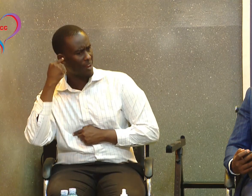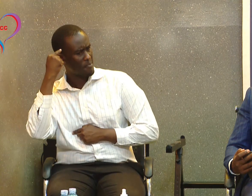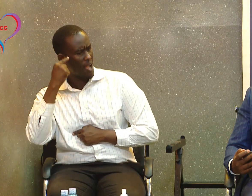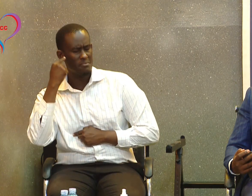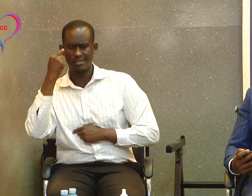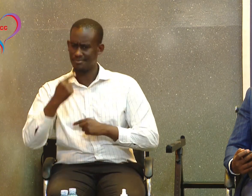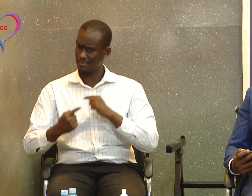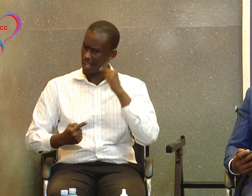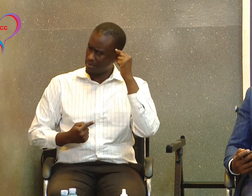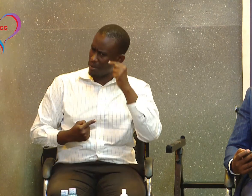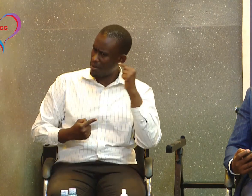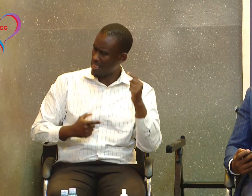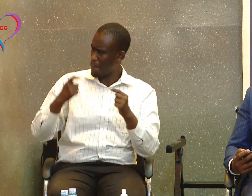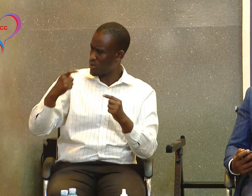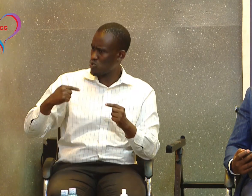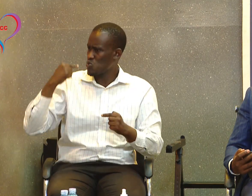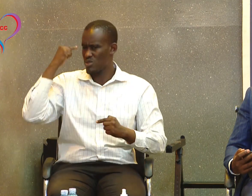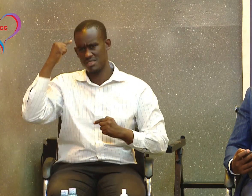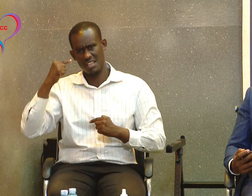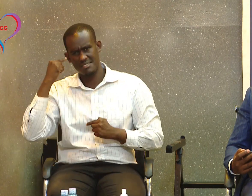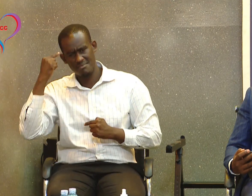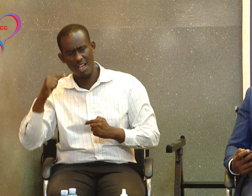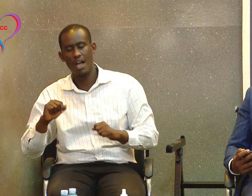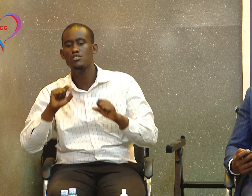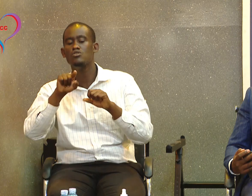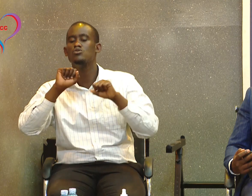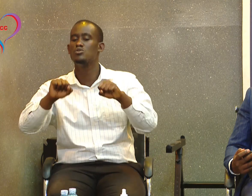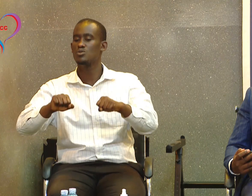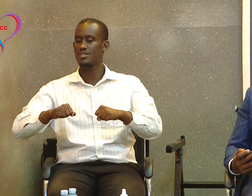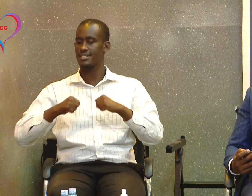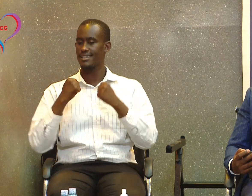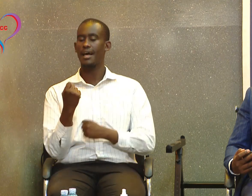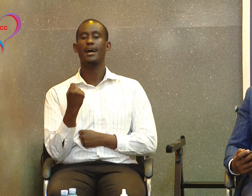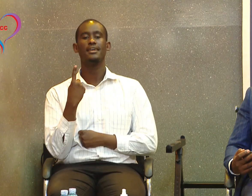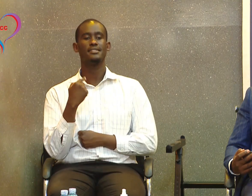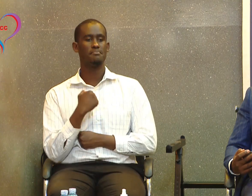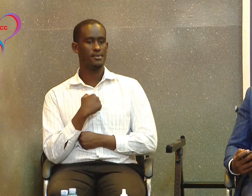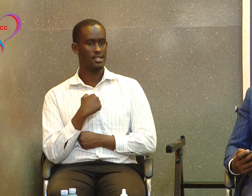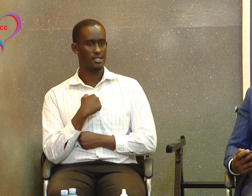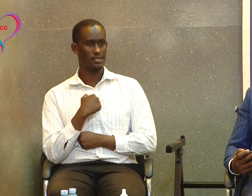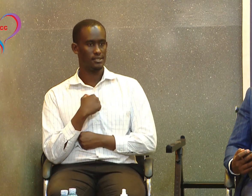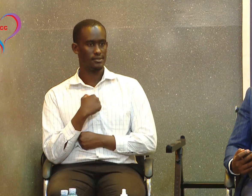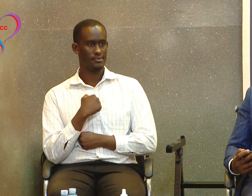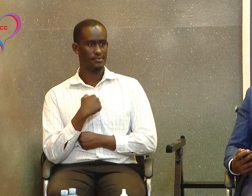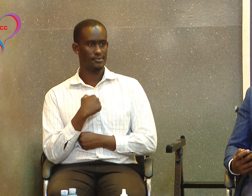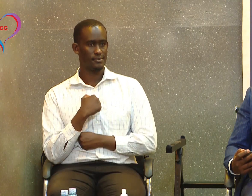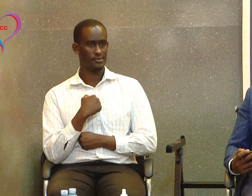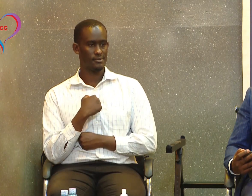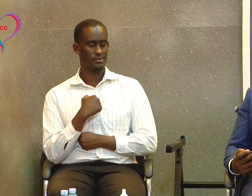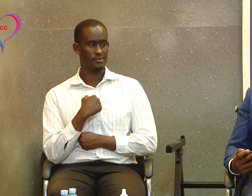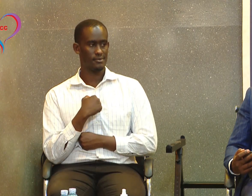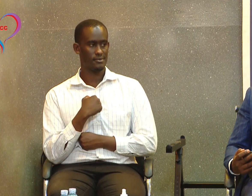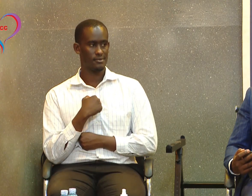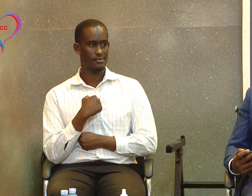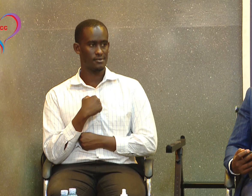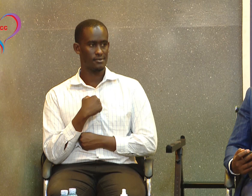ngatoli muntu alooza. When you're not a person who thinks, tosobola kuntegera. You cannot understand. Bobanga go